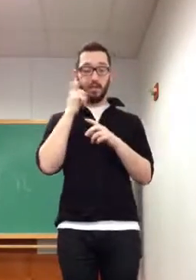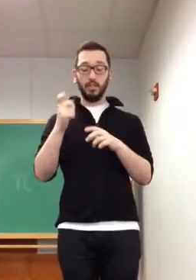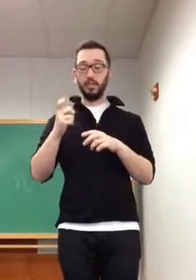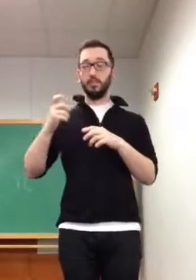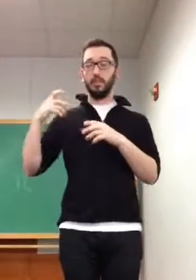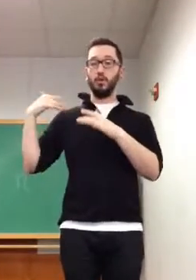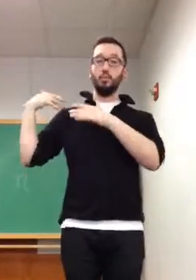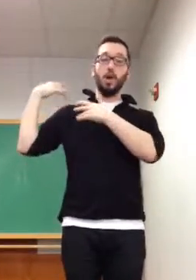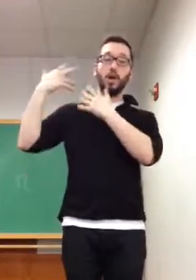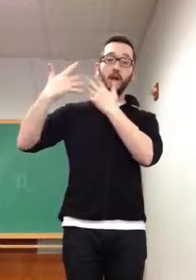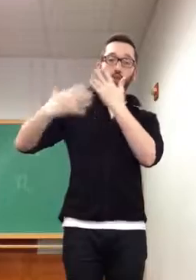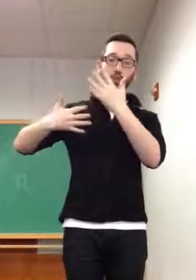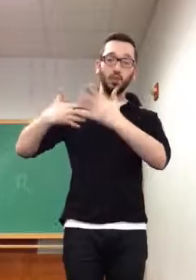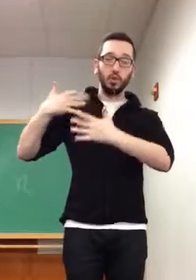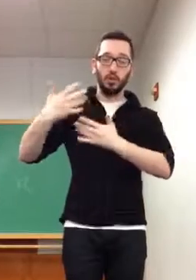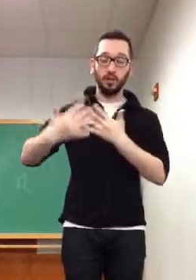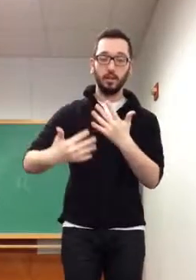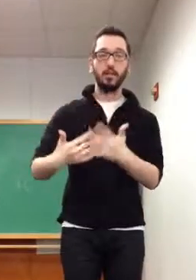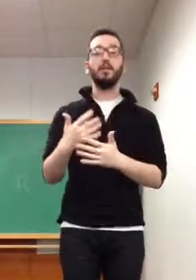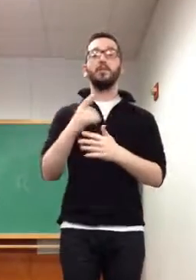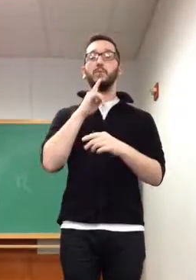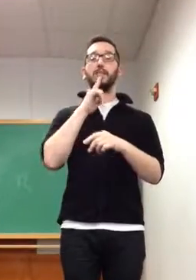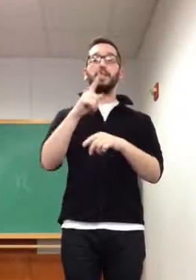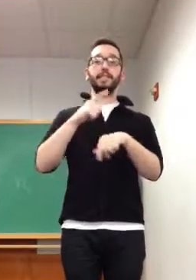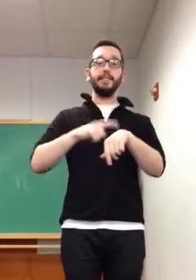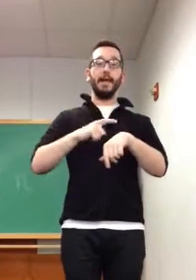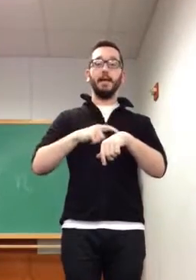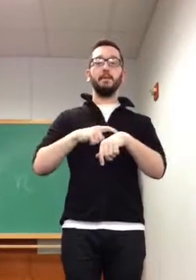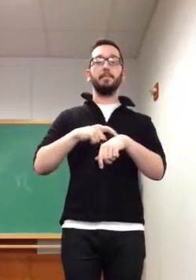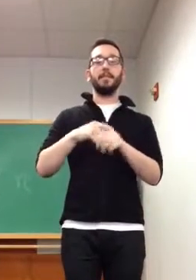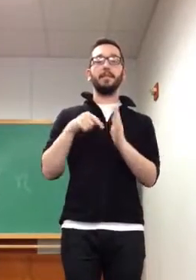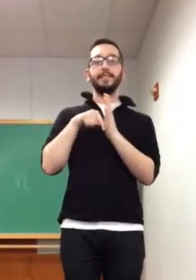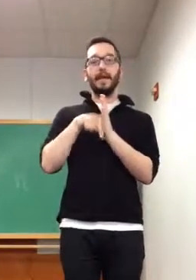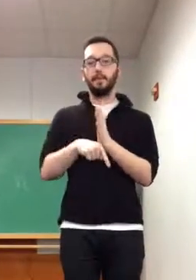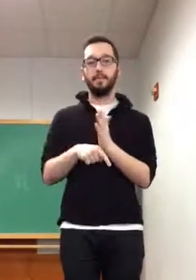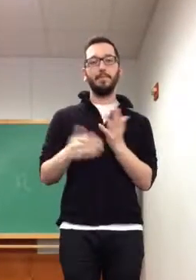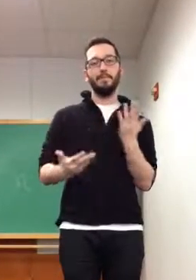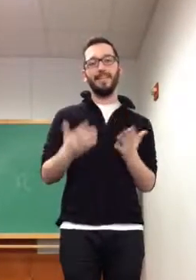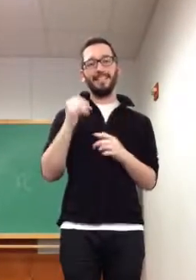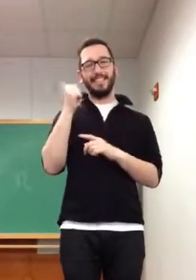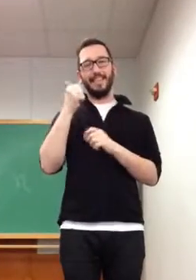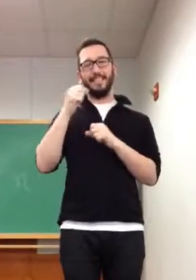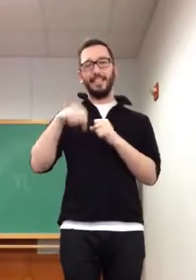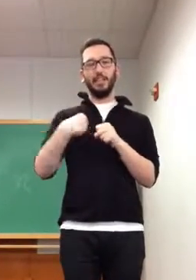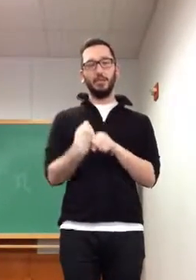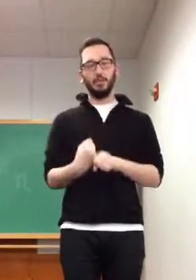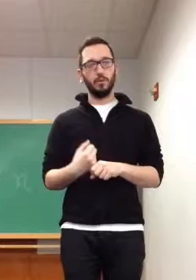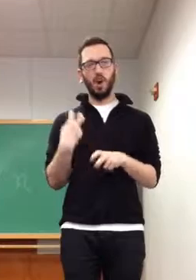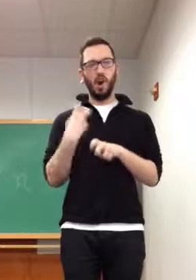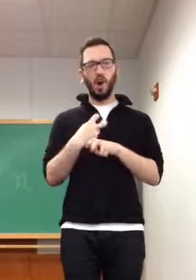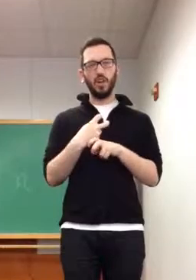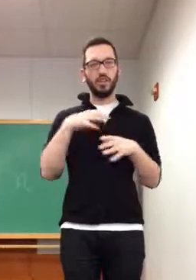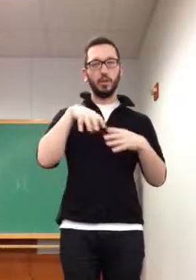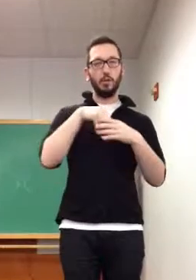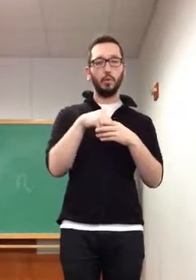years. And so they couldn't do that part of history that